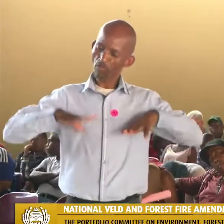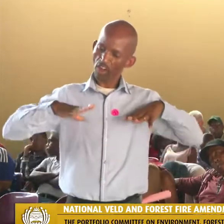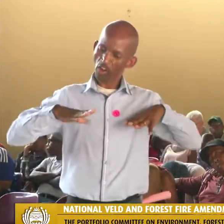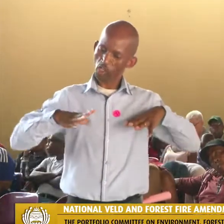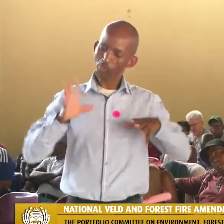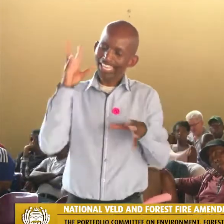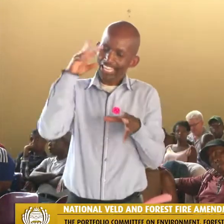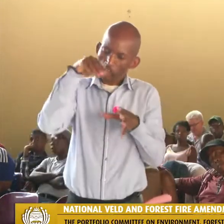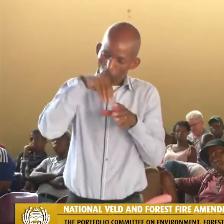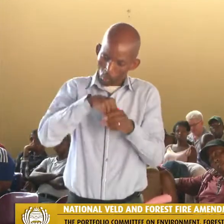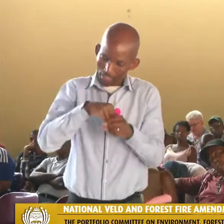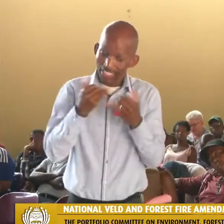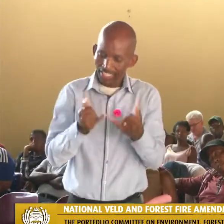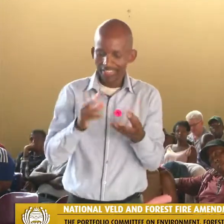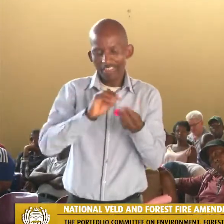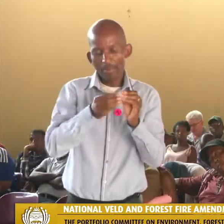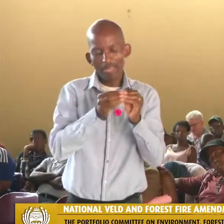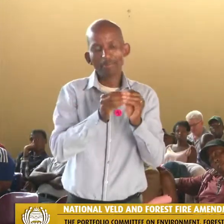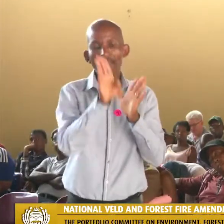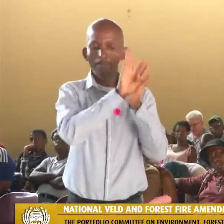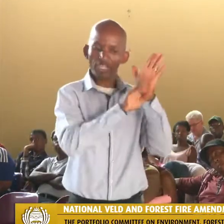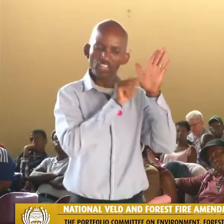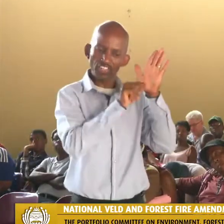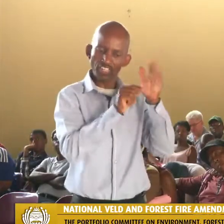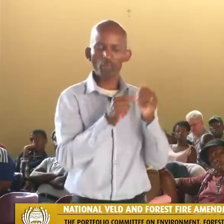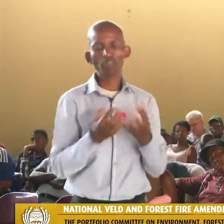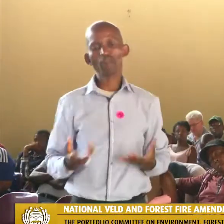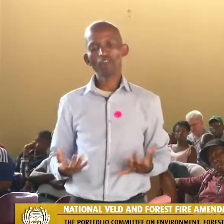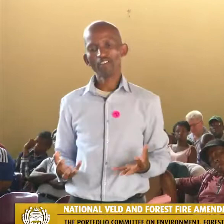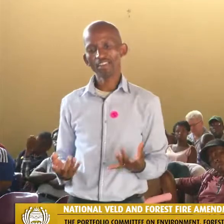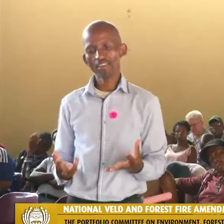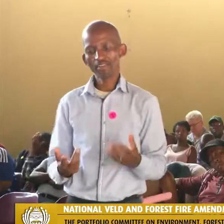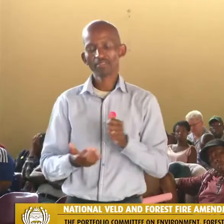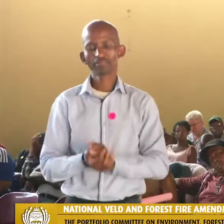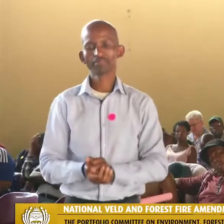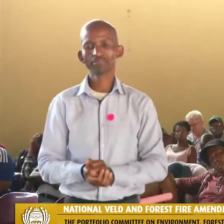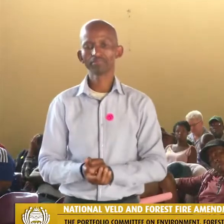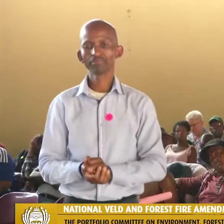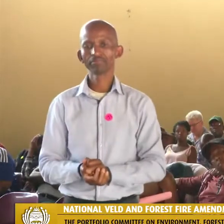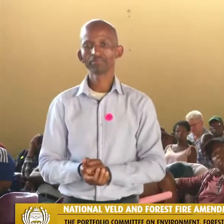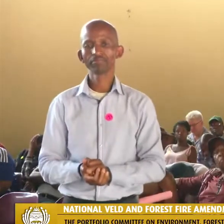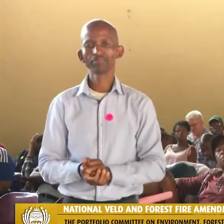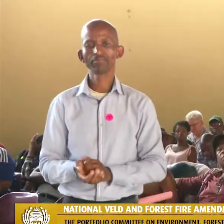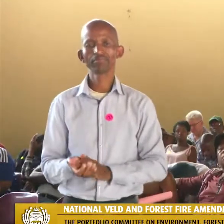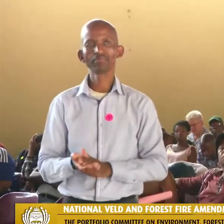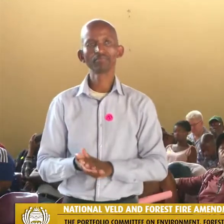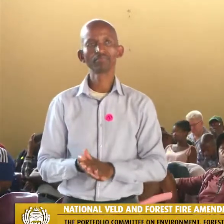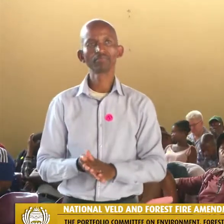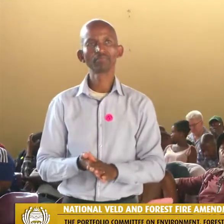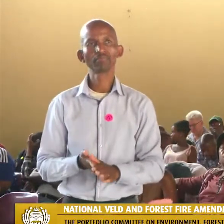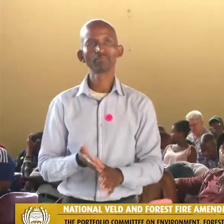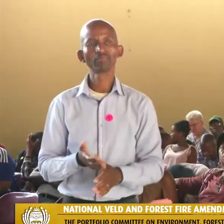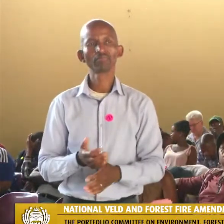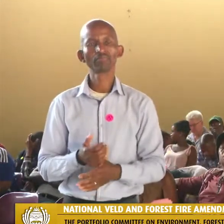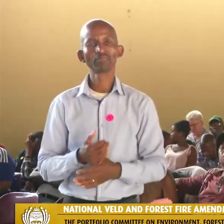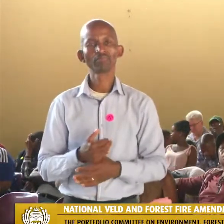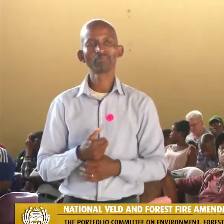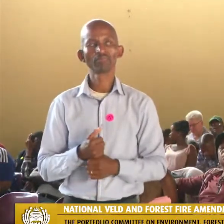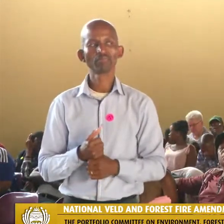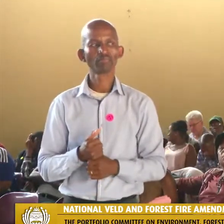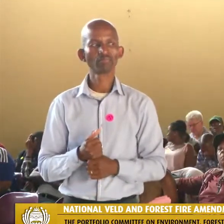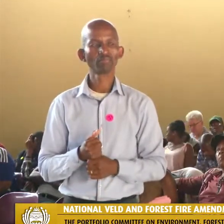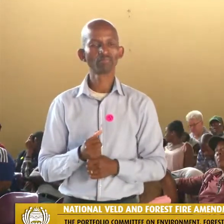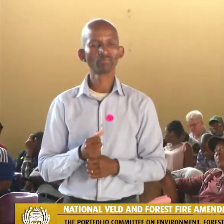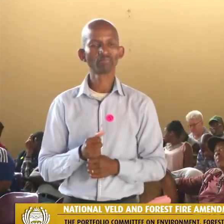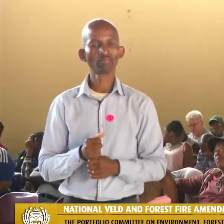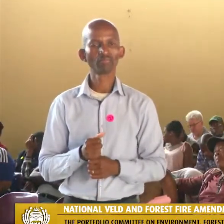part ya this amendment bill ya Veld am fire. very proud to be part of this bill of the amendment bill